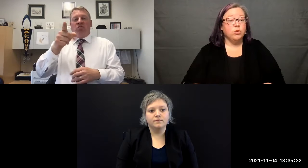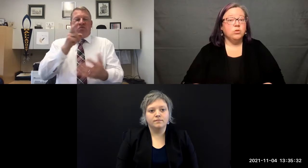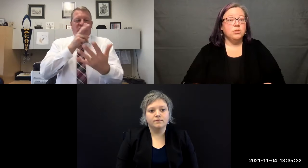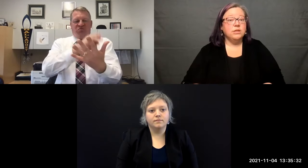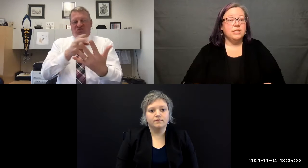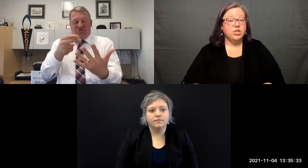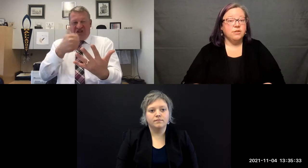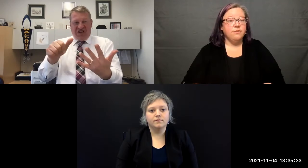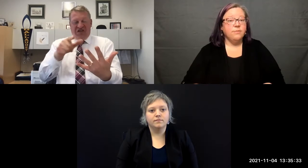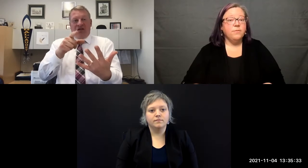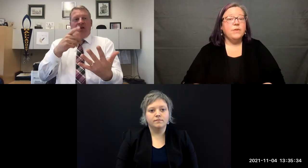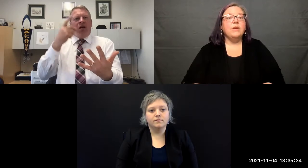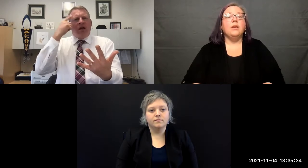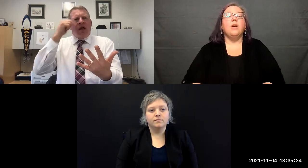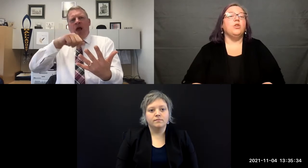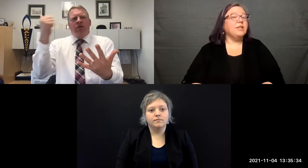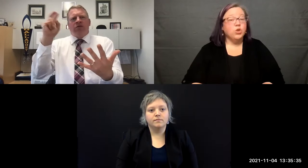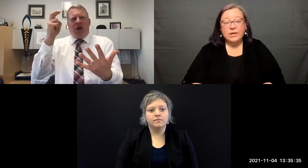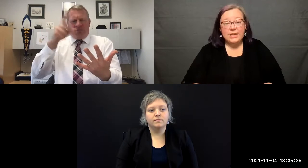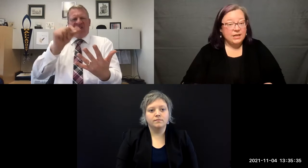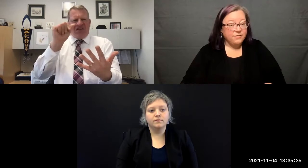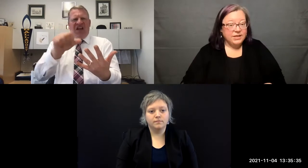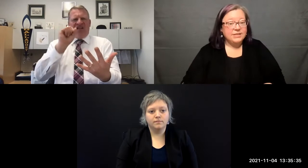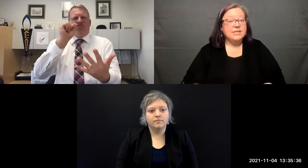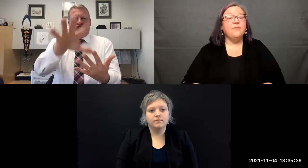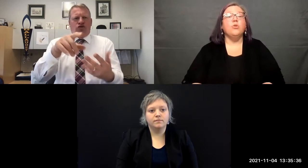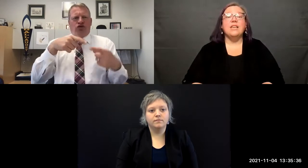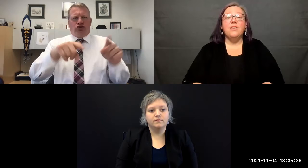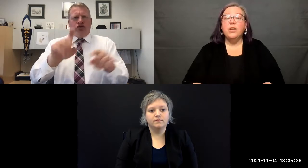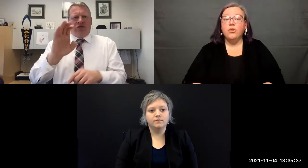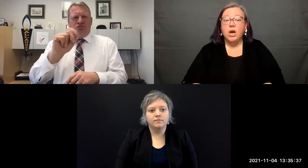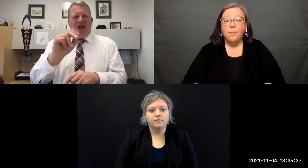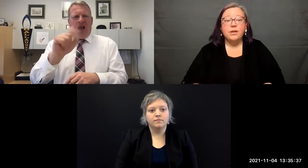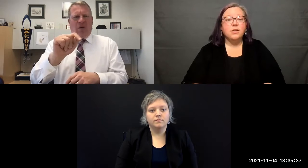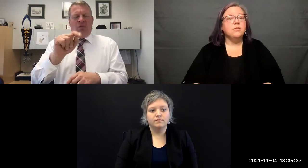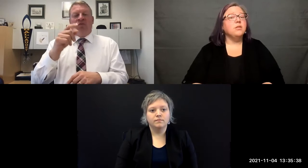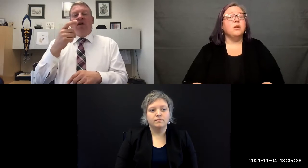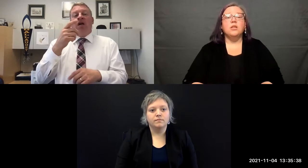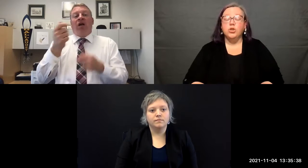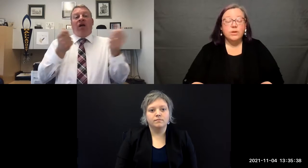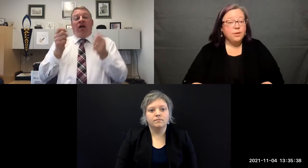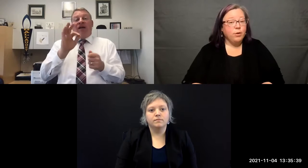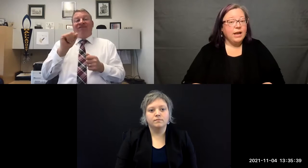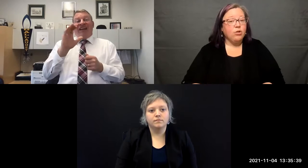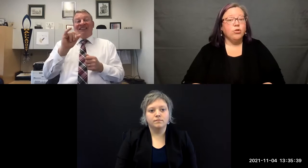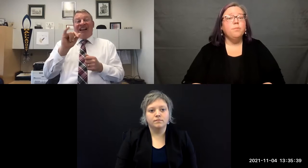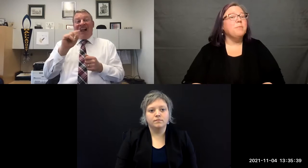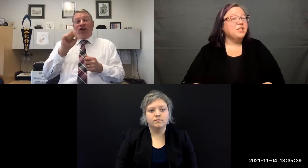individual initiative. You can join any of these. If you think of another topic during the breakout group, mention